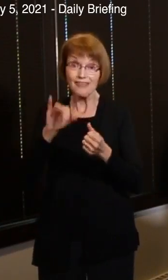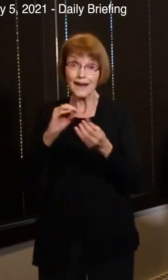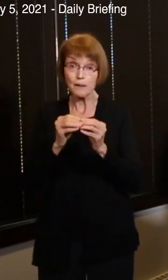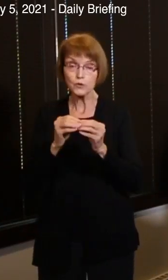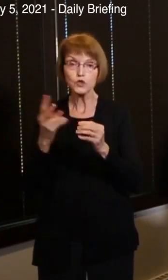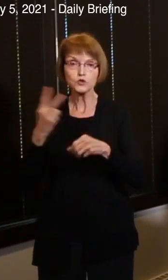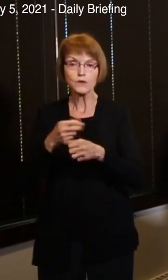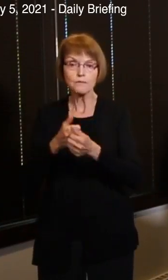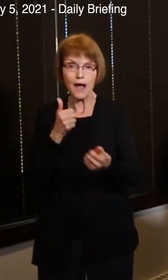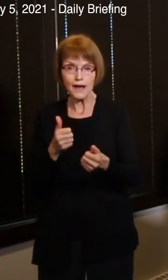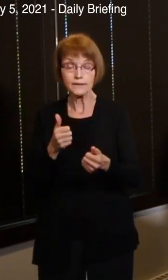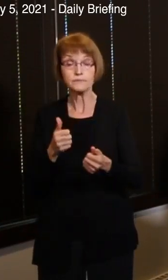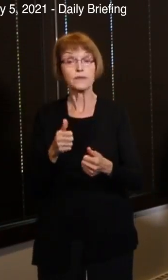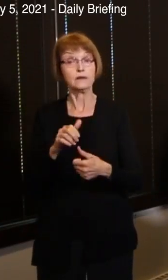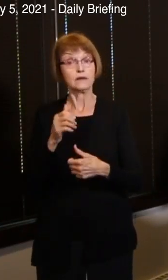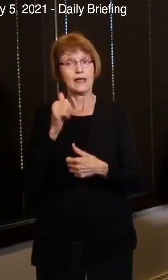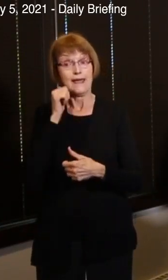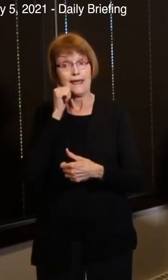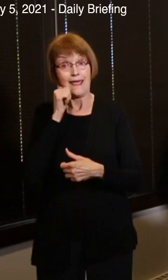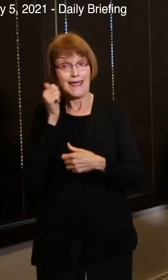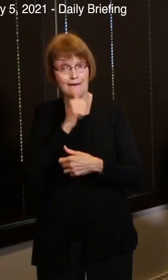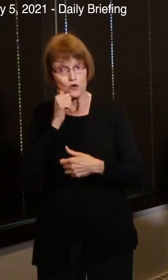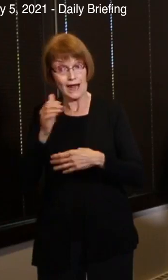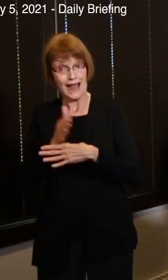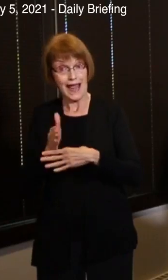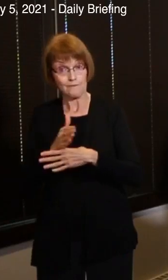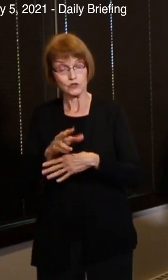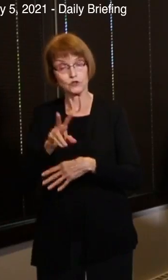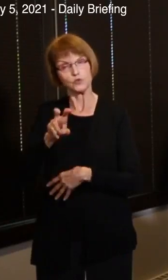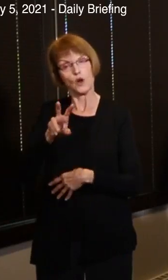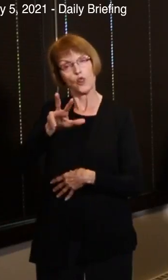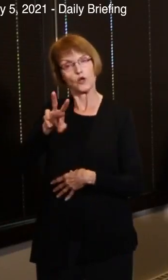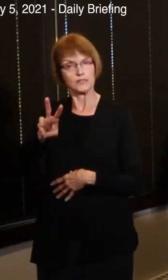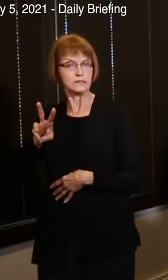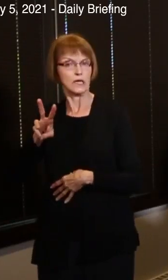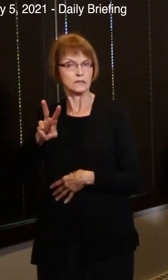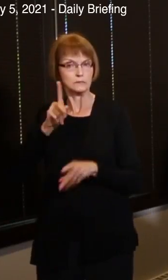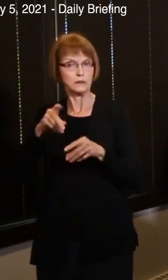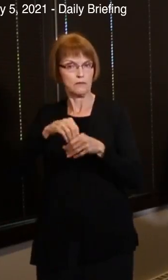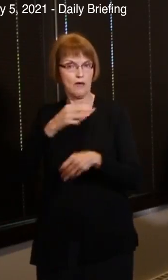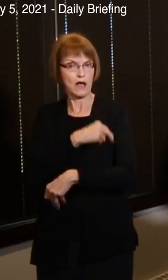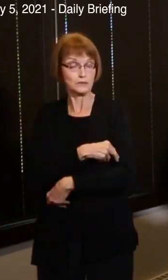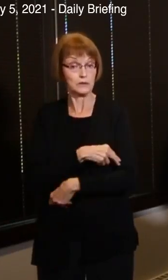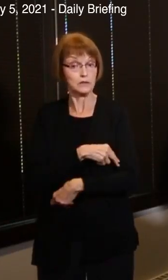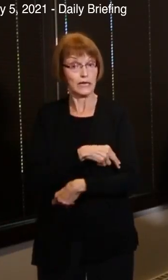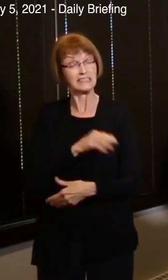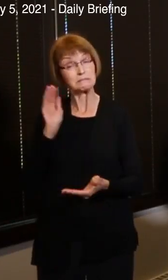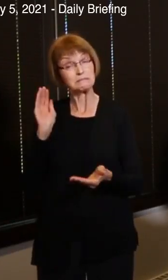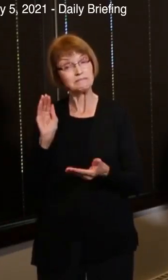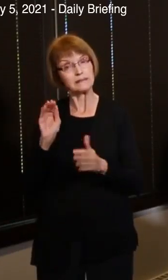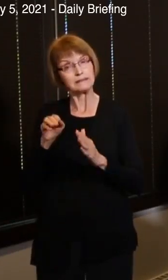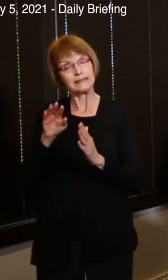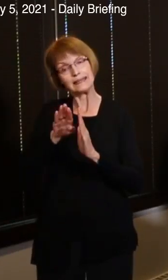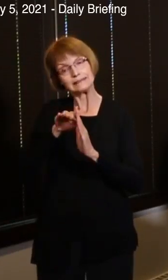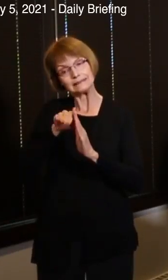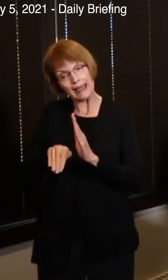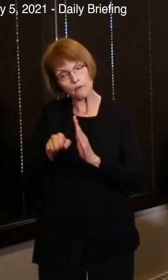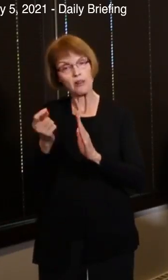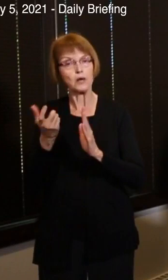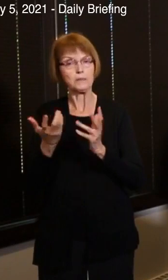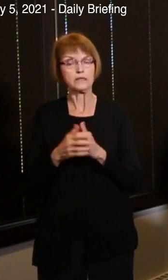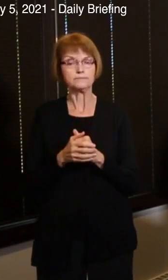7-day average now is at 36. So it's come down slightly, which is good news. We'll take it. And today we're